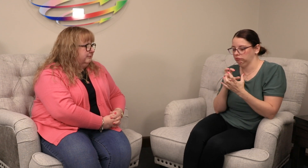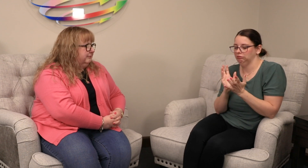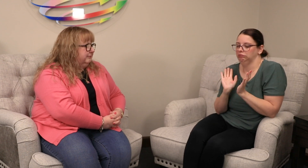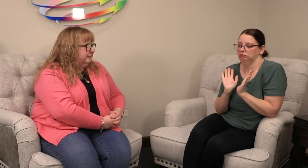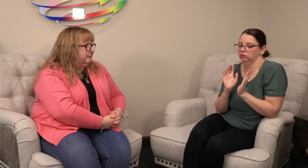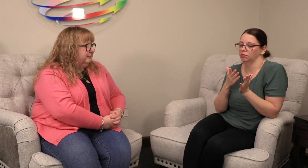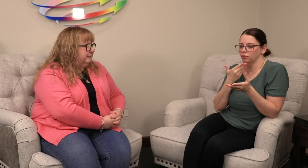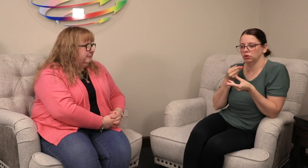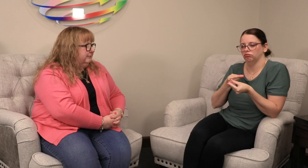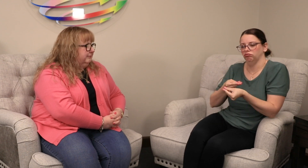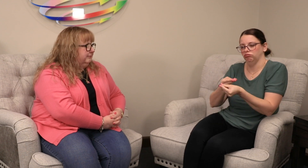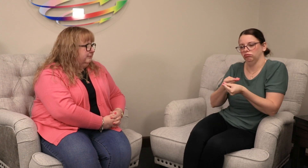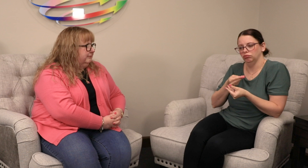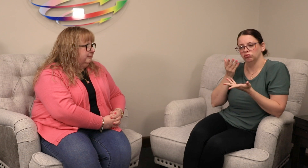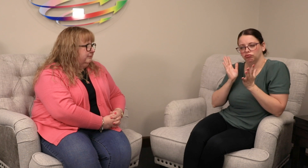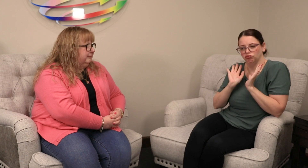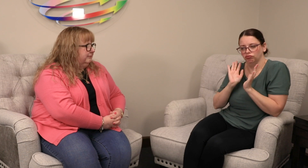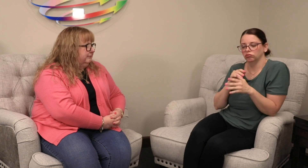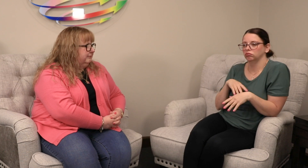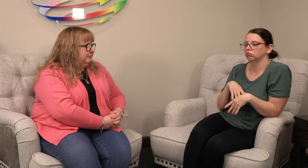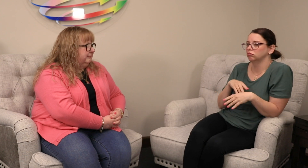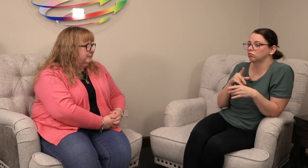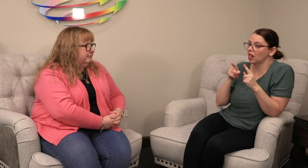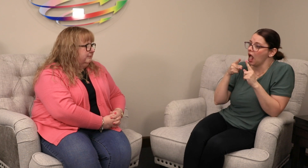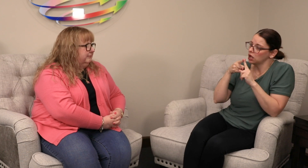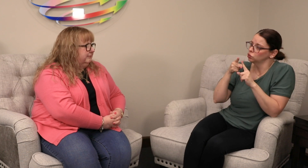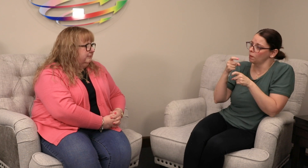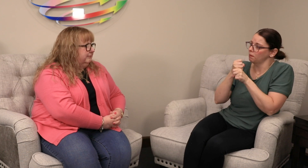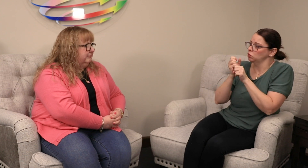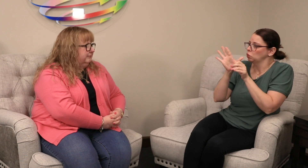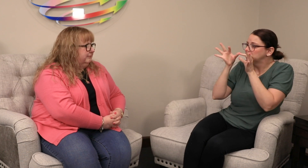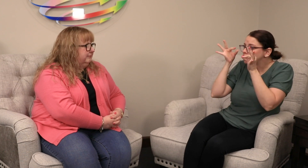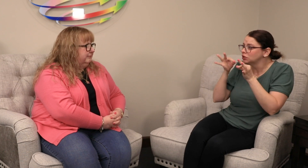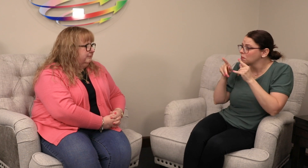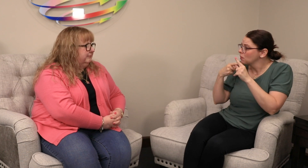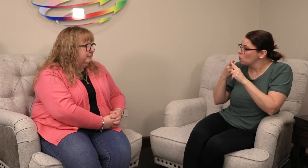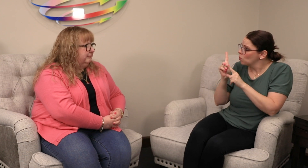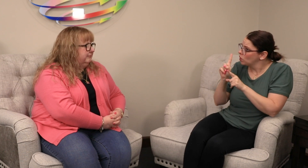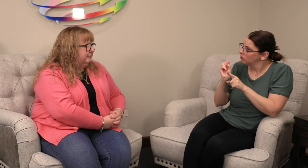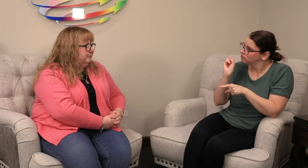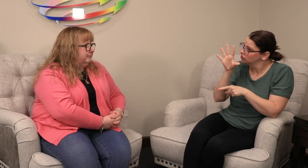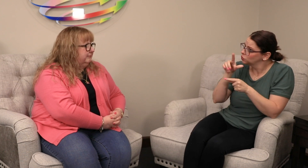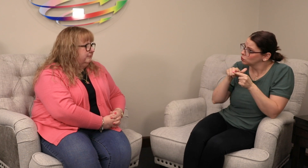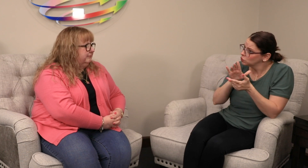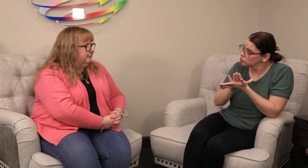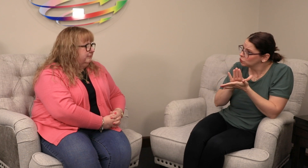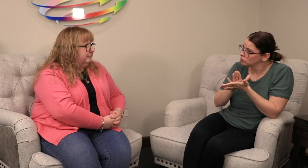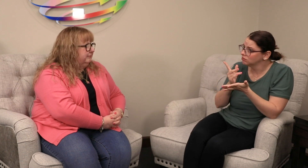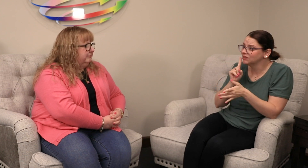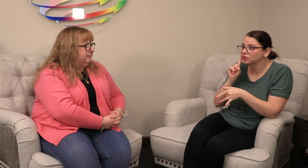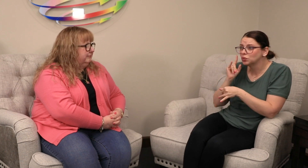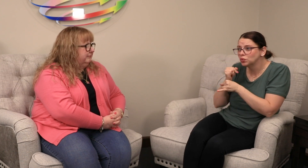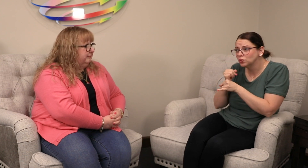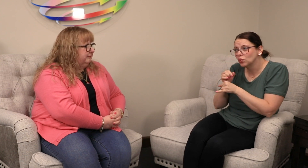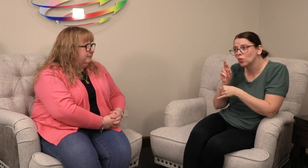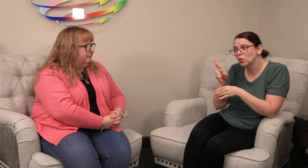frustrating for the parents and for the student or the child. And if you can make that decision